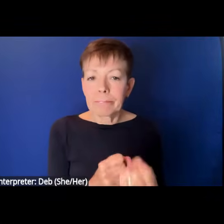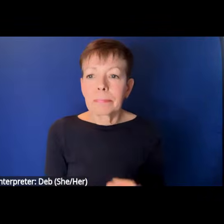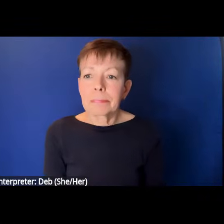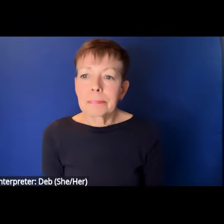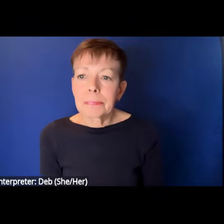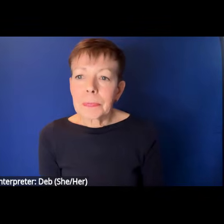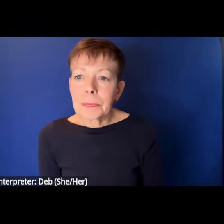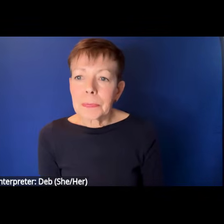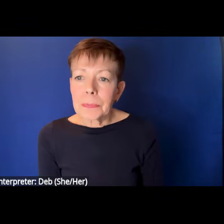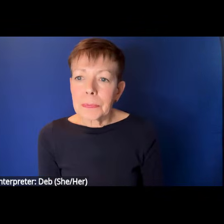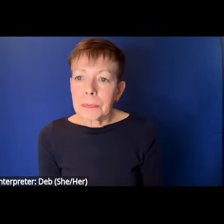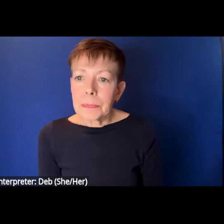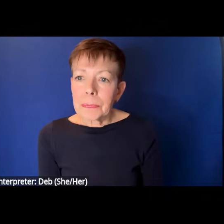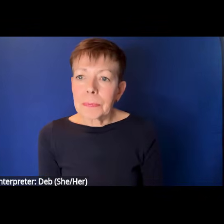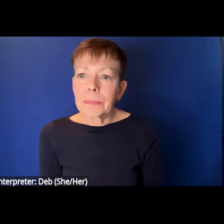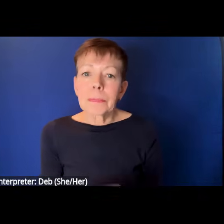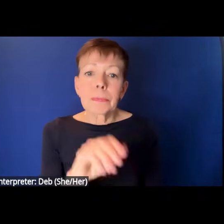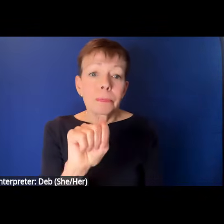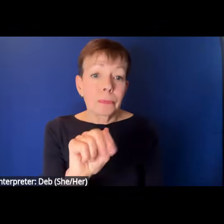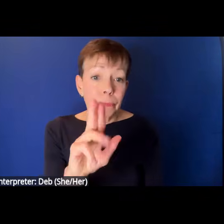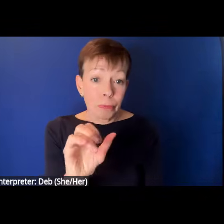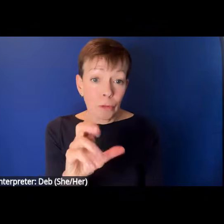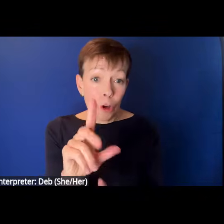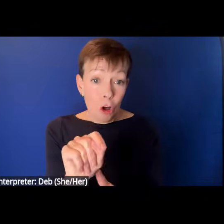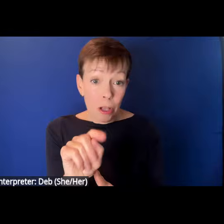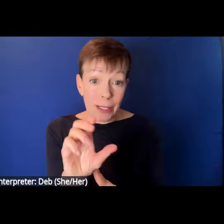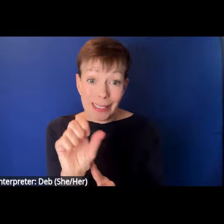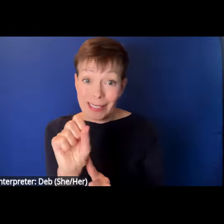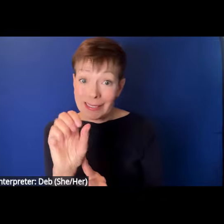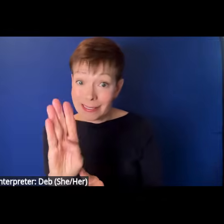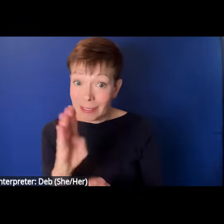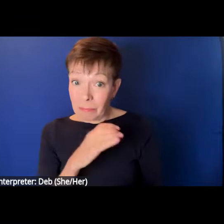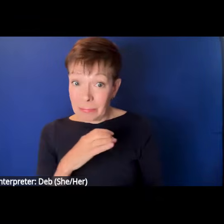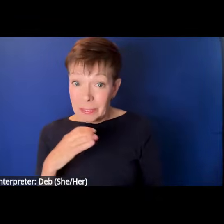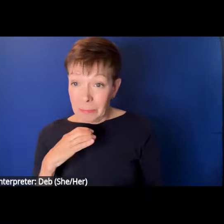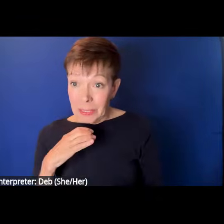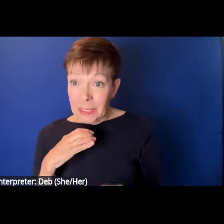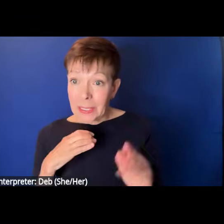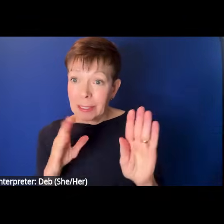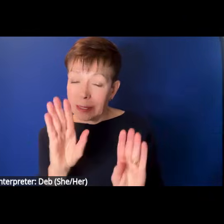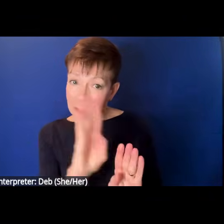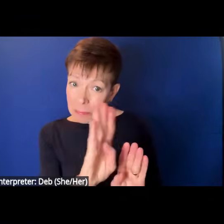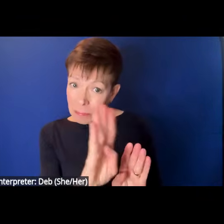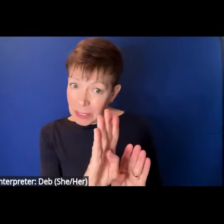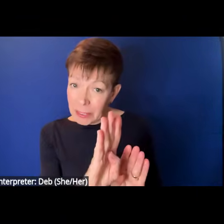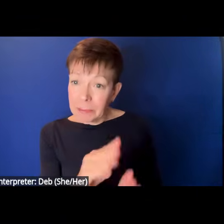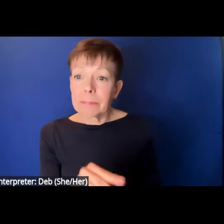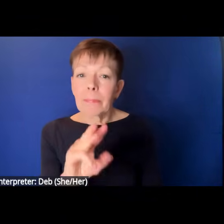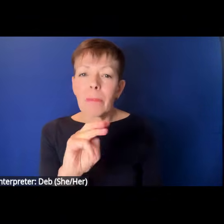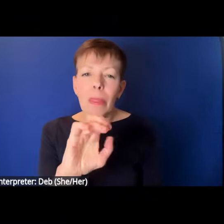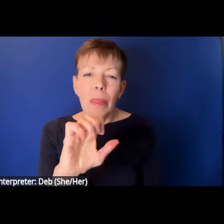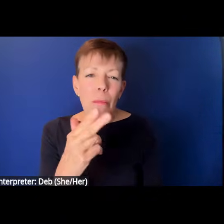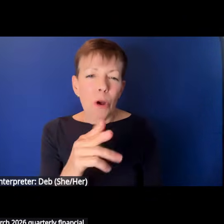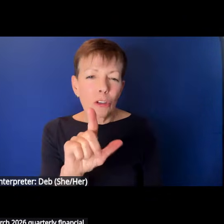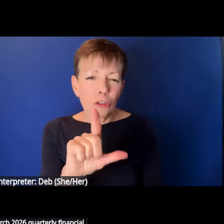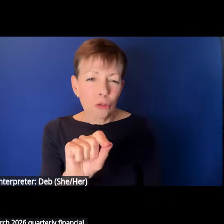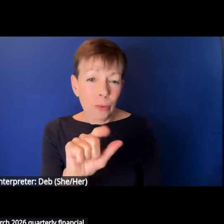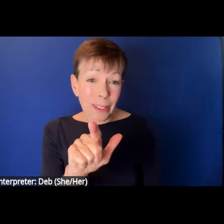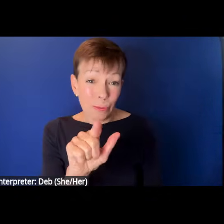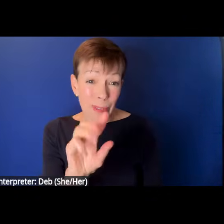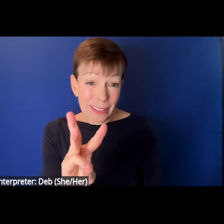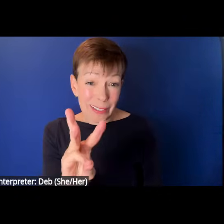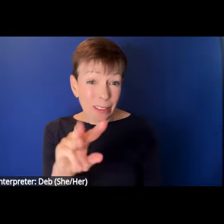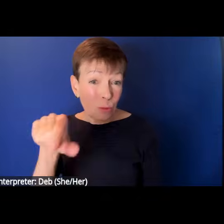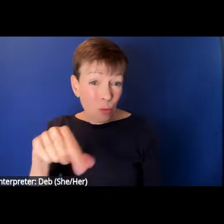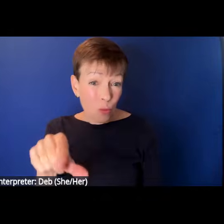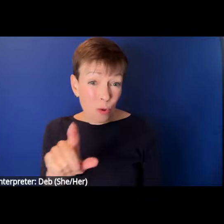next item under audit subcommittee is B, the March 2026 quarterly financial report. Secretary Treasurer, is there